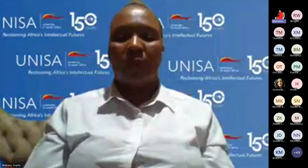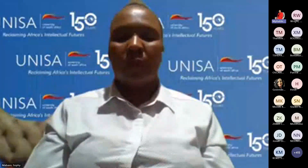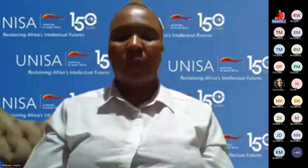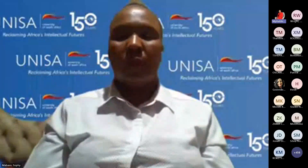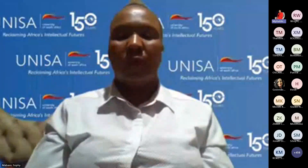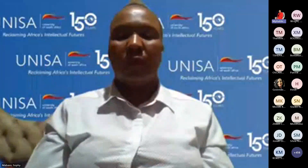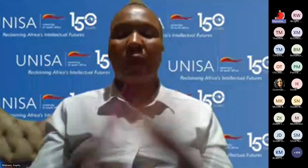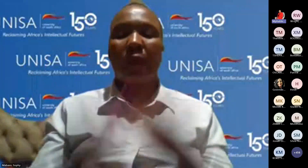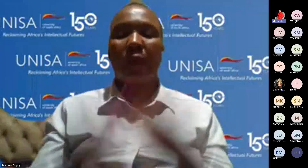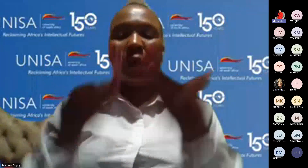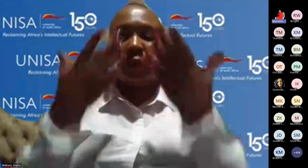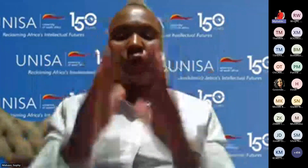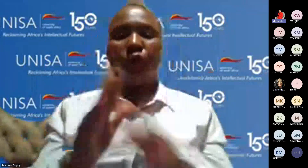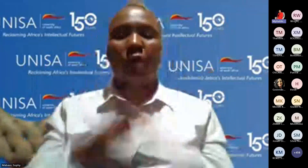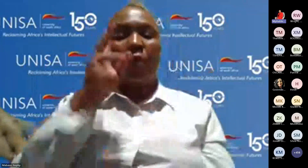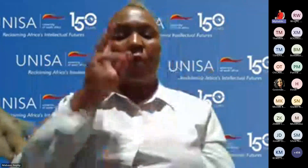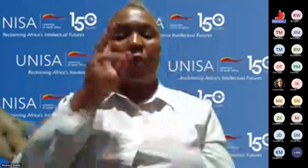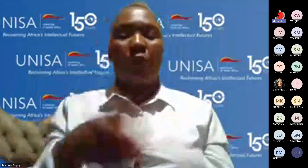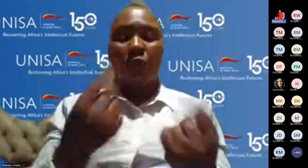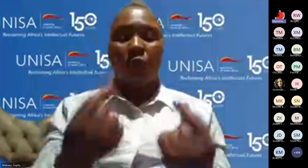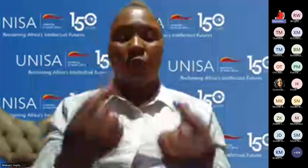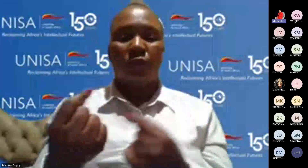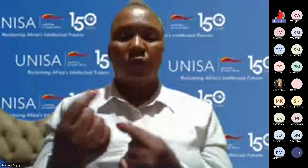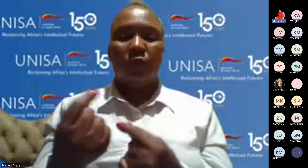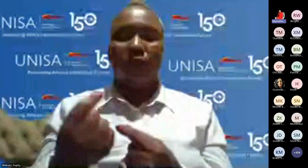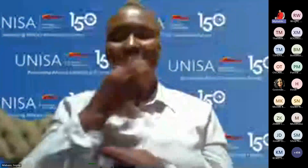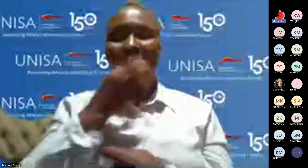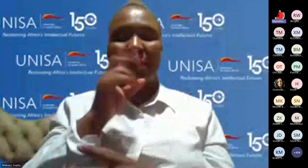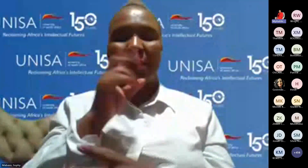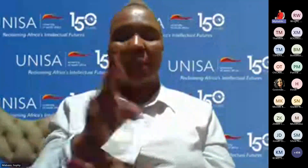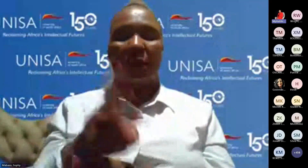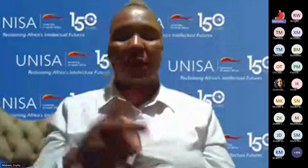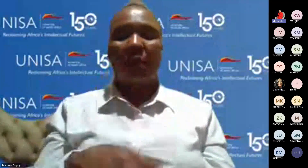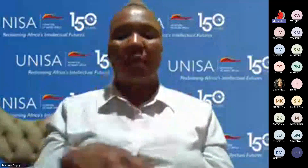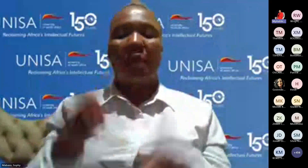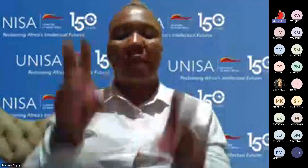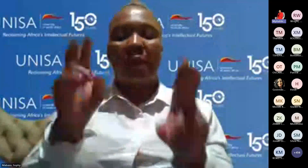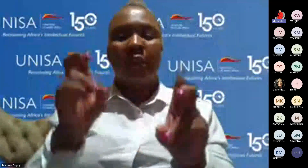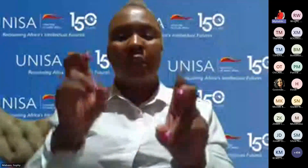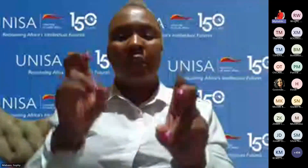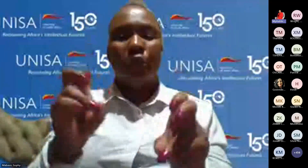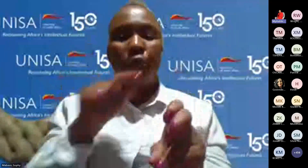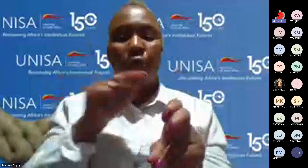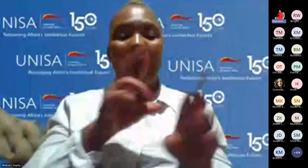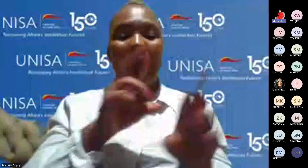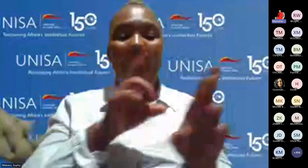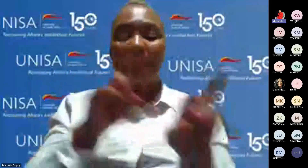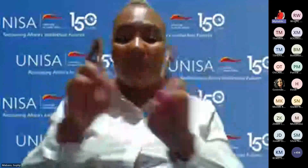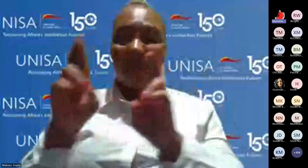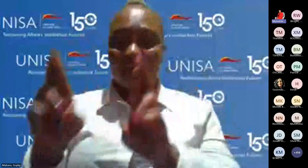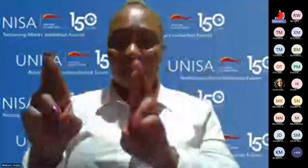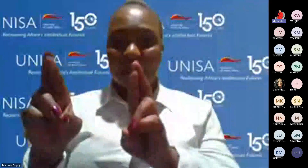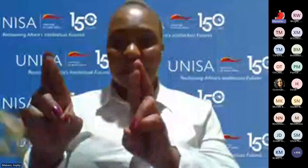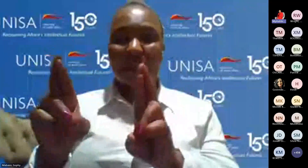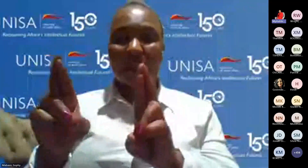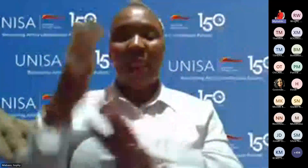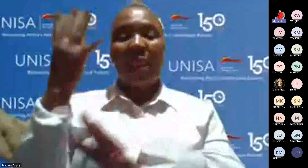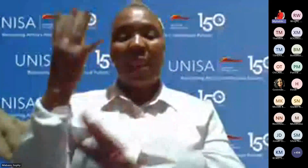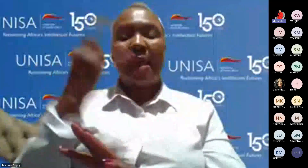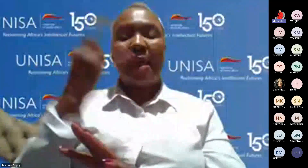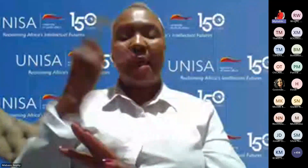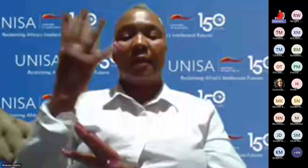Students, I'm going to say this again. The issue of referencing, if the lecturer did not